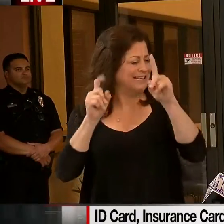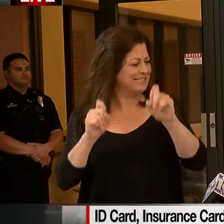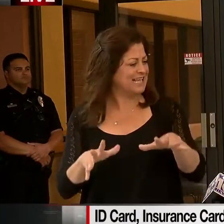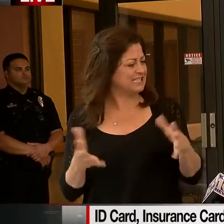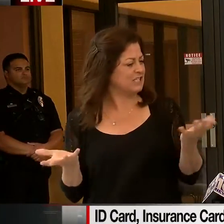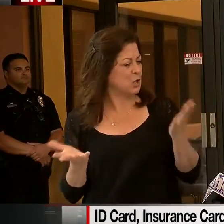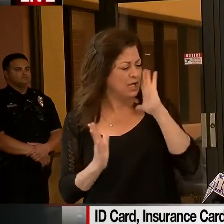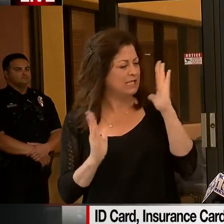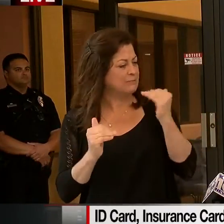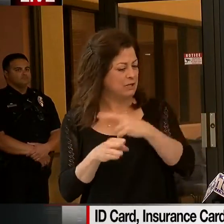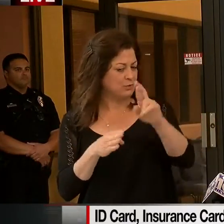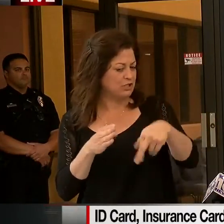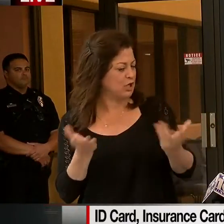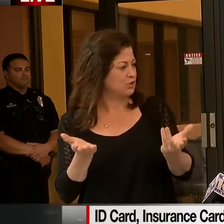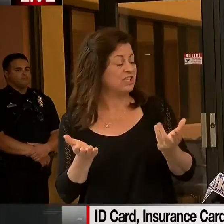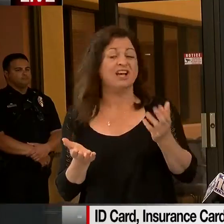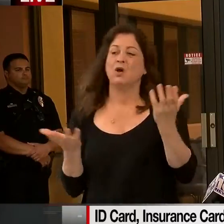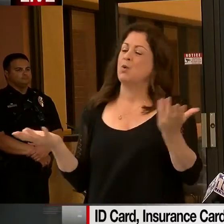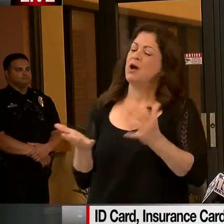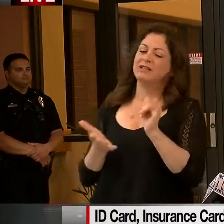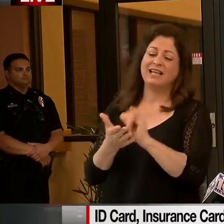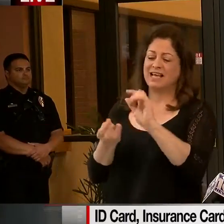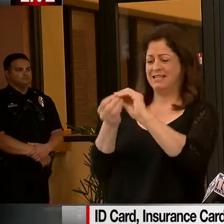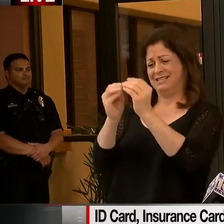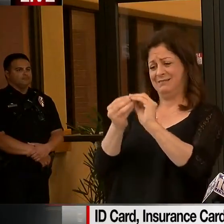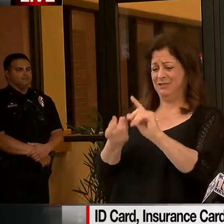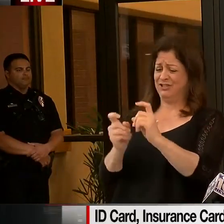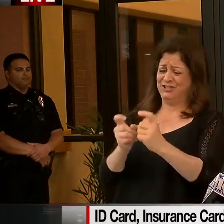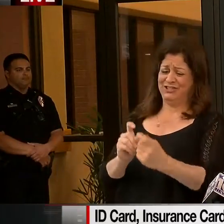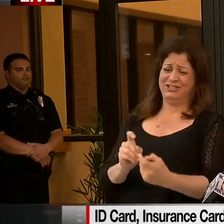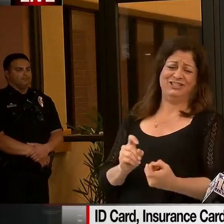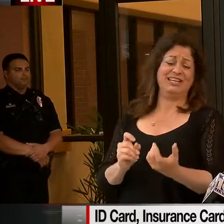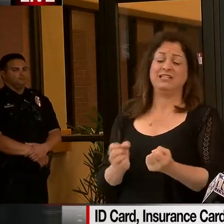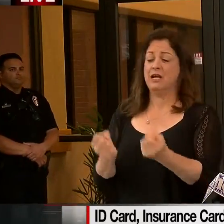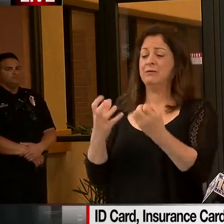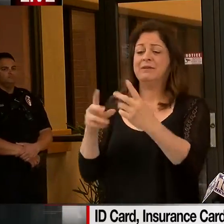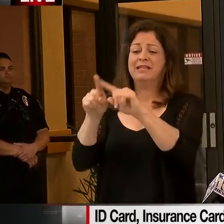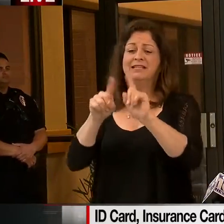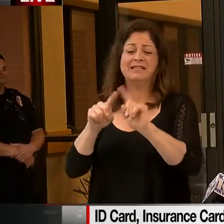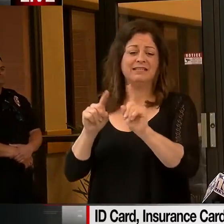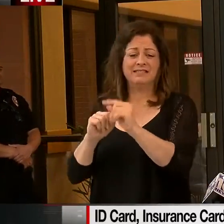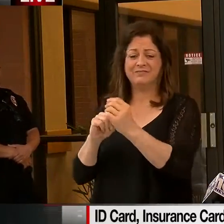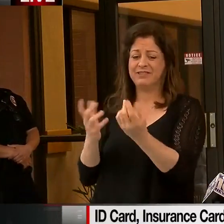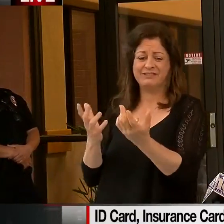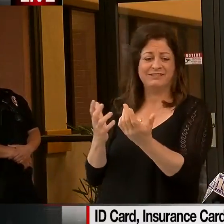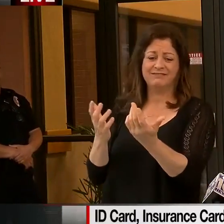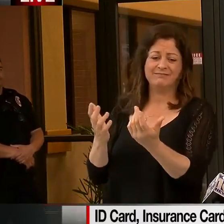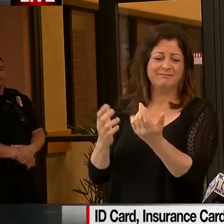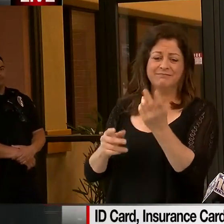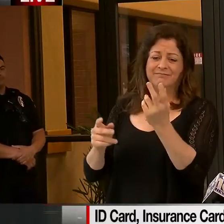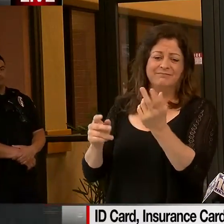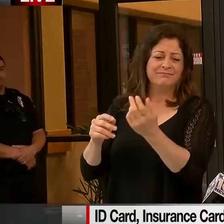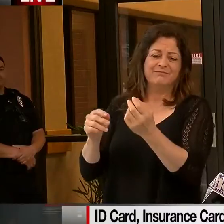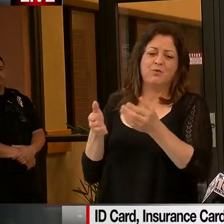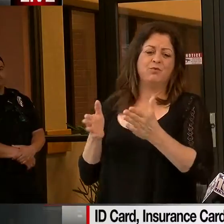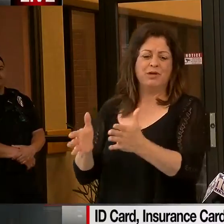That number changes as every minute goes by, and it comes from many different sources. So, Claire, I will try to get a